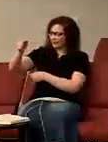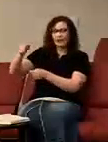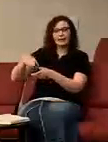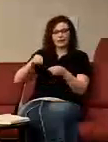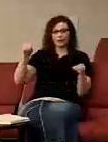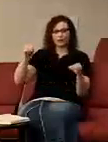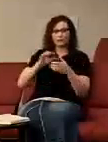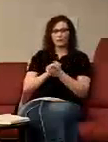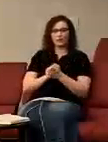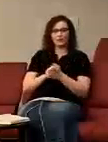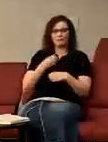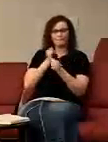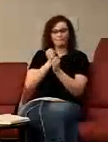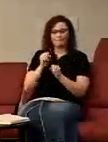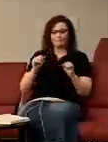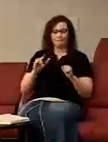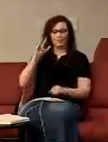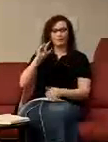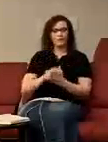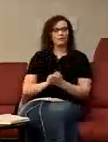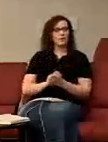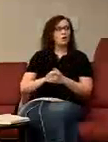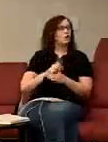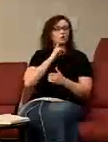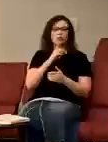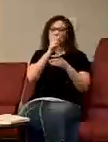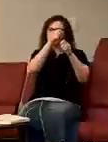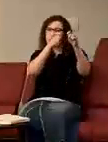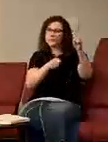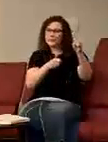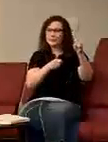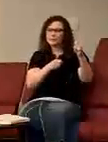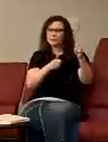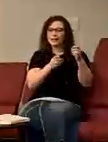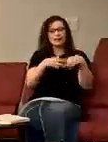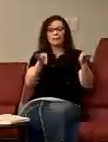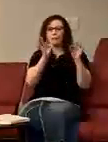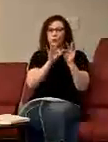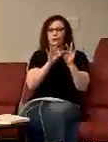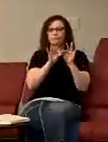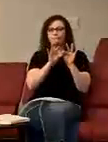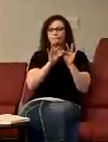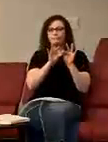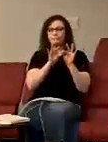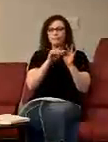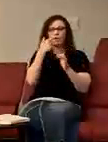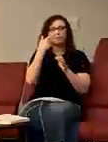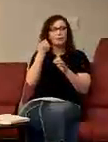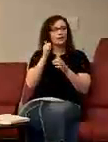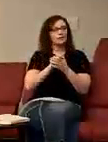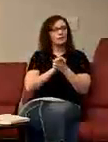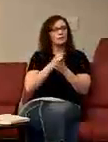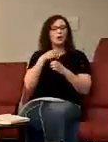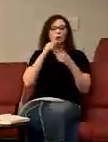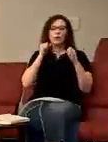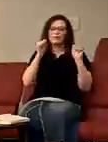it's out of our league. But anyway, so this whole zipper thing is kind of important because we have the